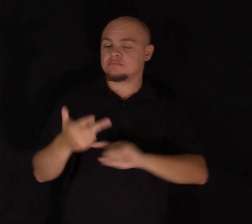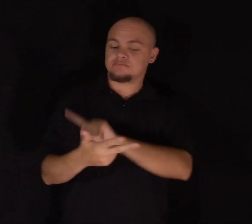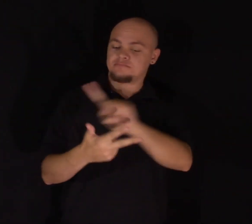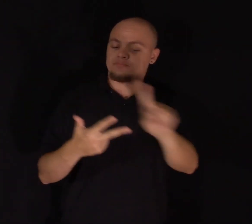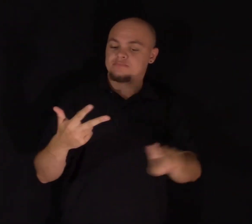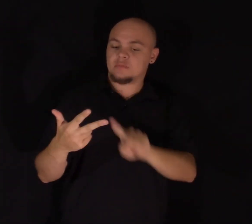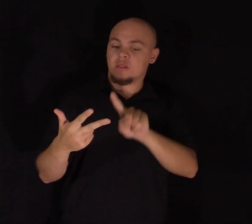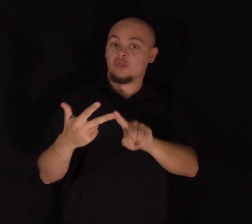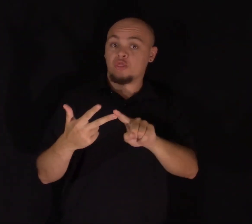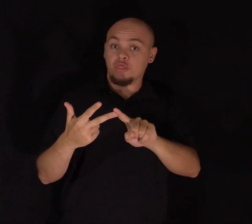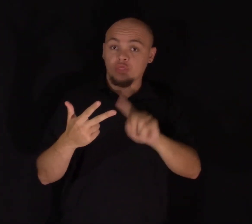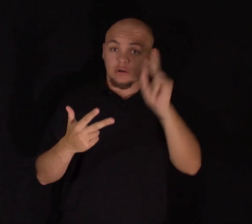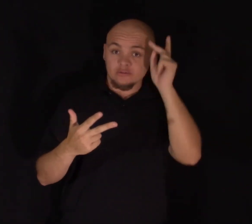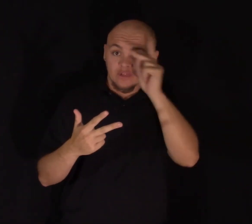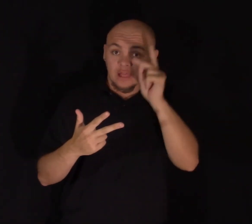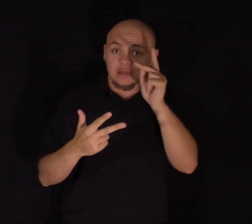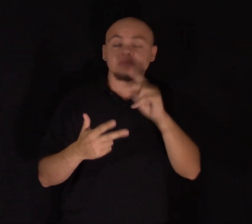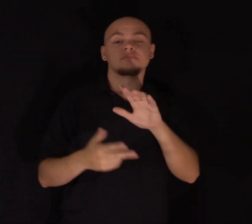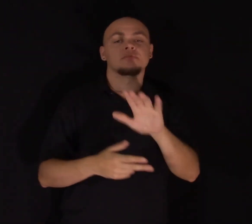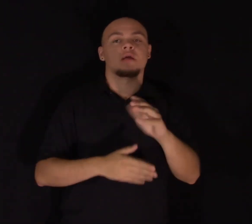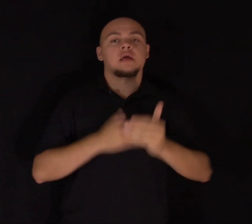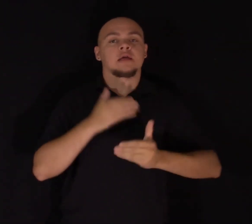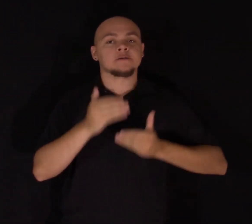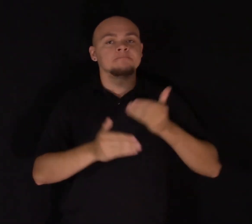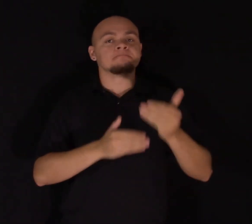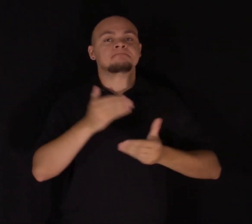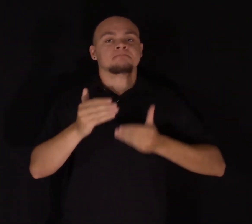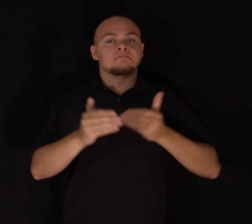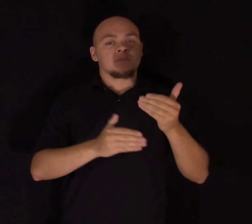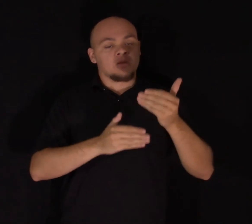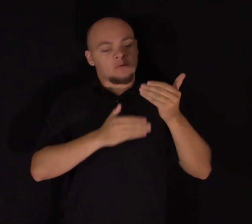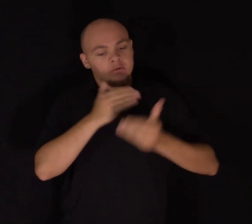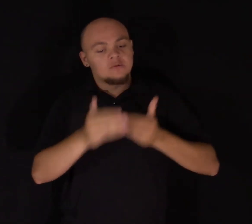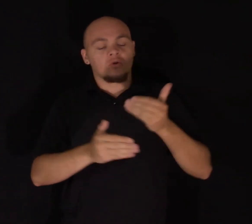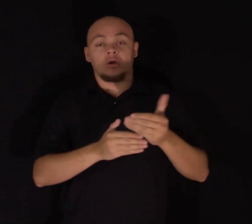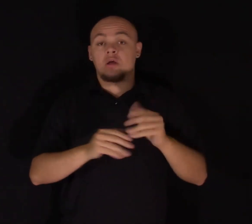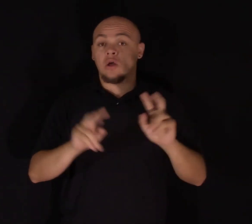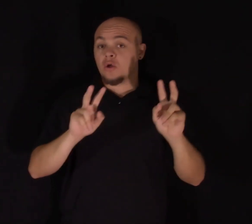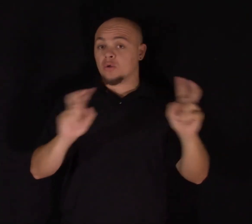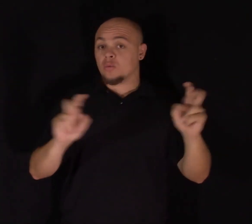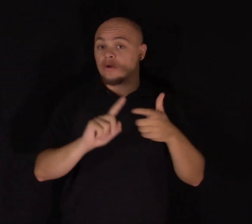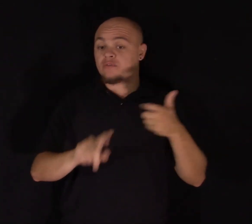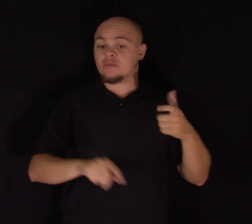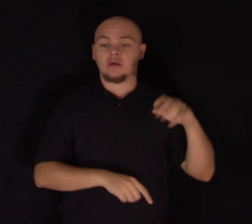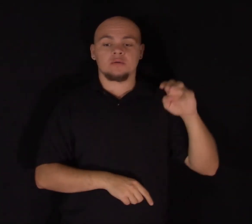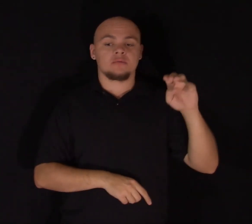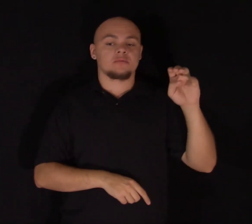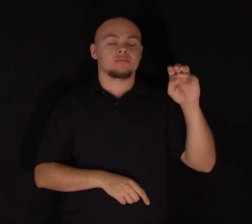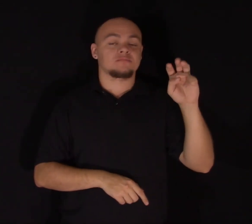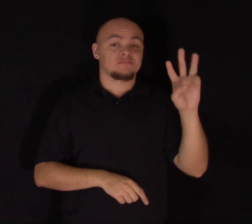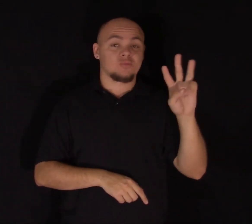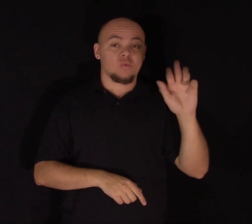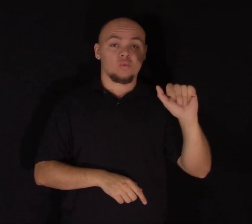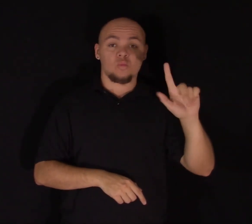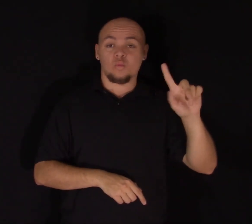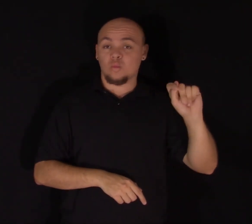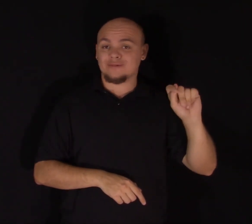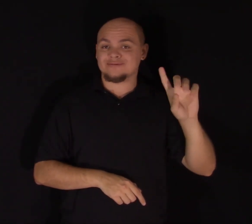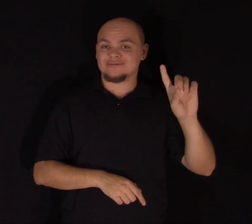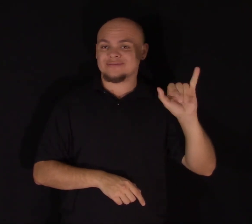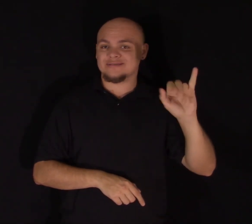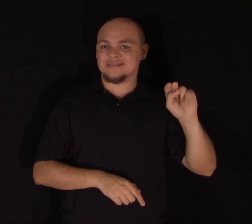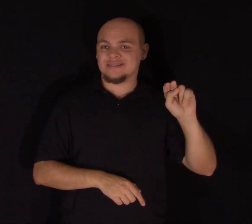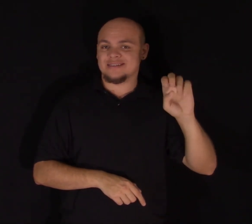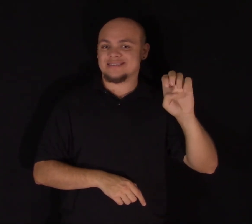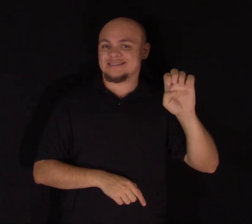to the philosophy is keep moving forward. Here's a quote by a man you may know named Walt Disney, and it's one